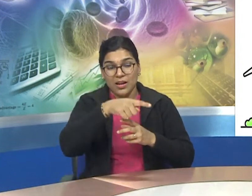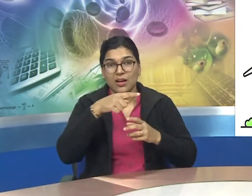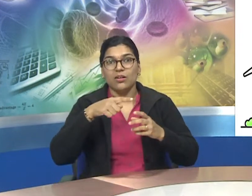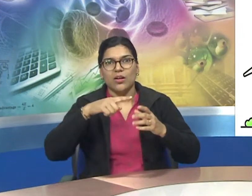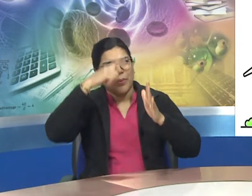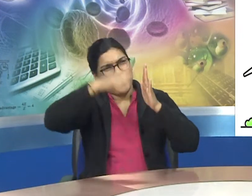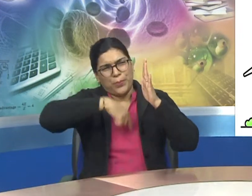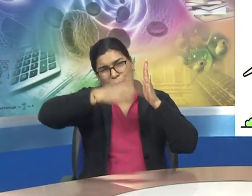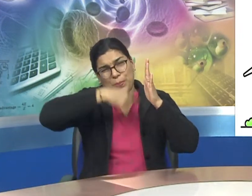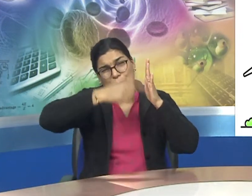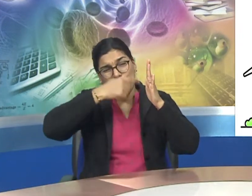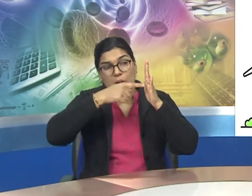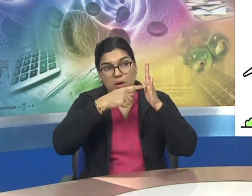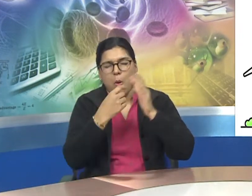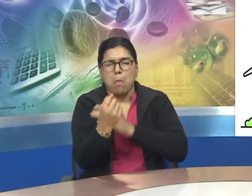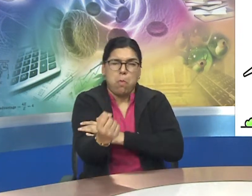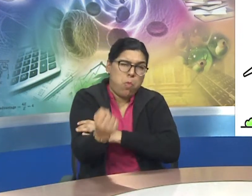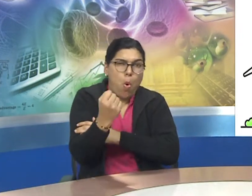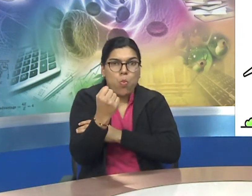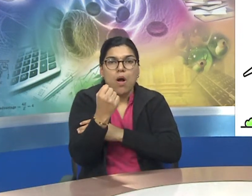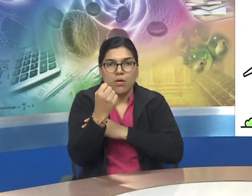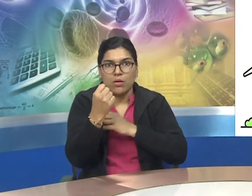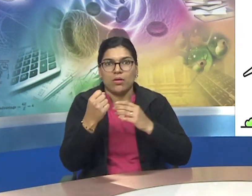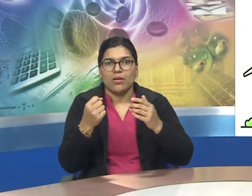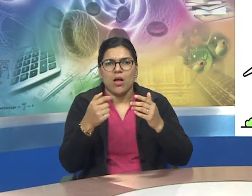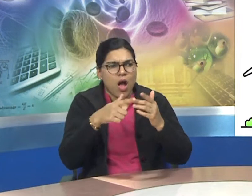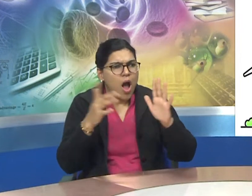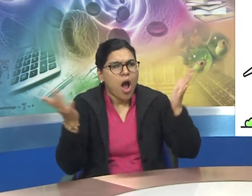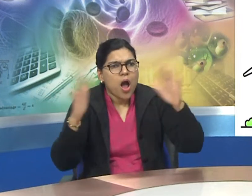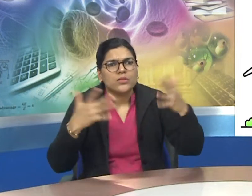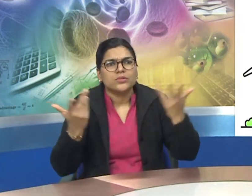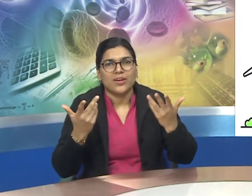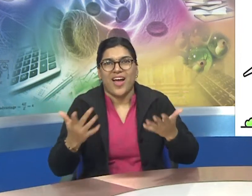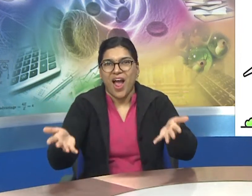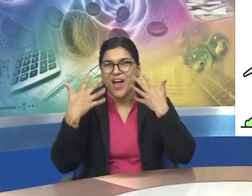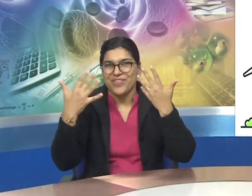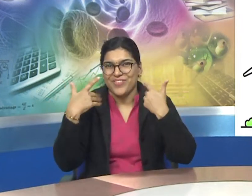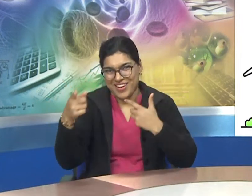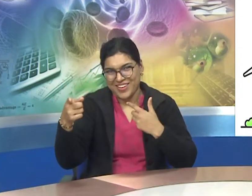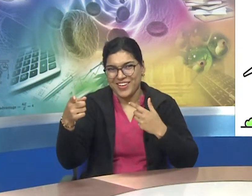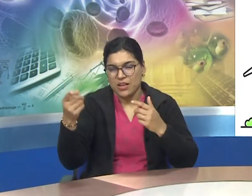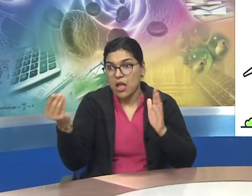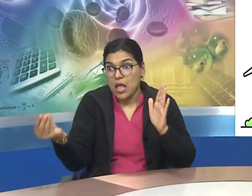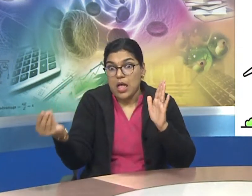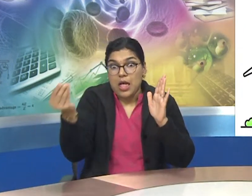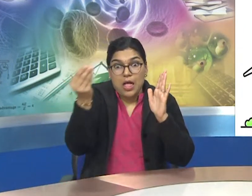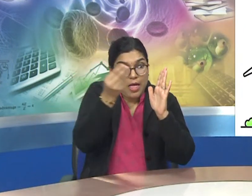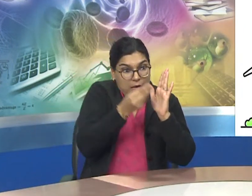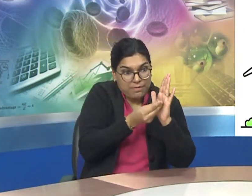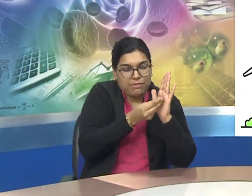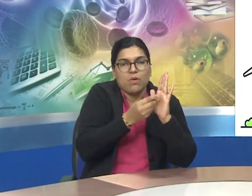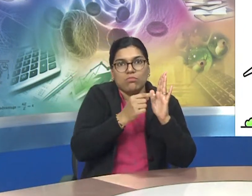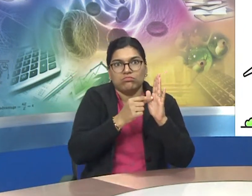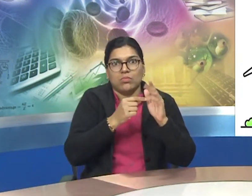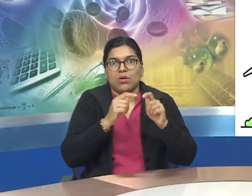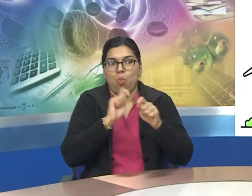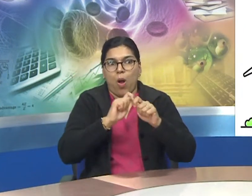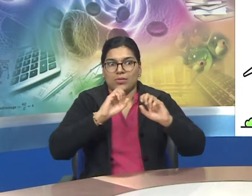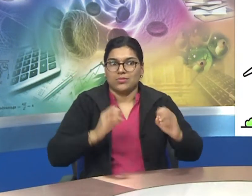So here we would be talking about the wind energy. Wind energy is derived through the process where